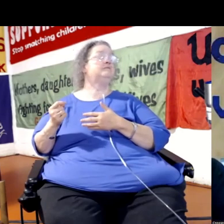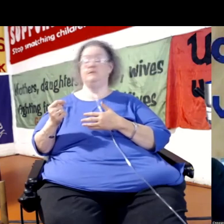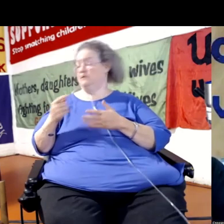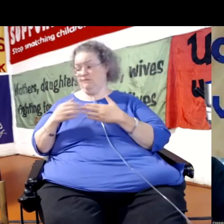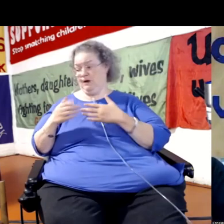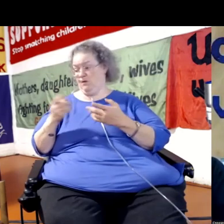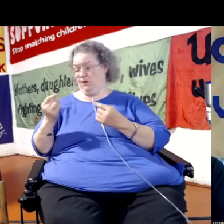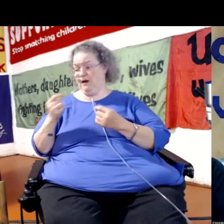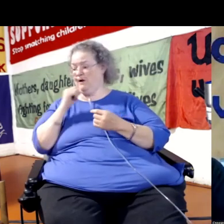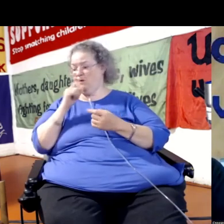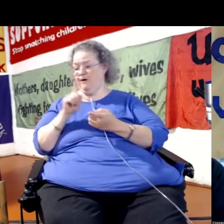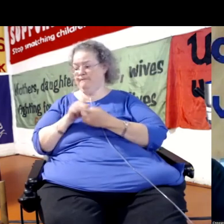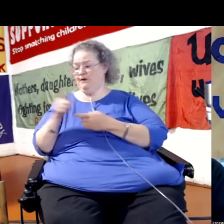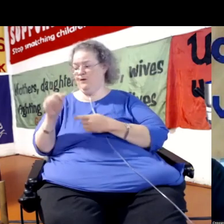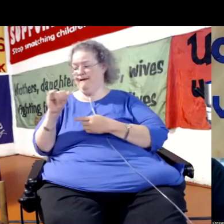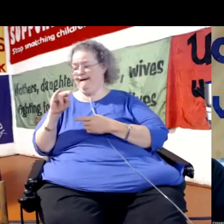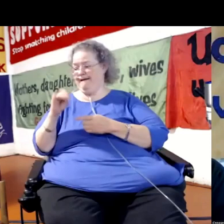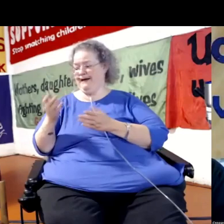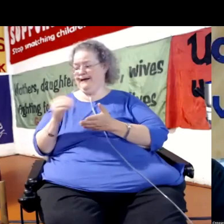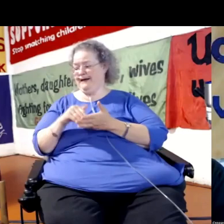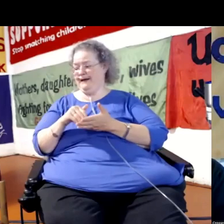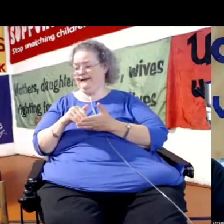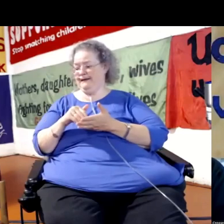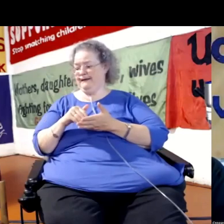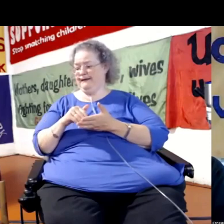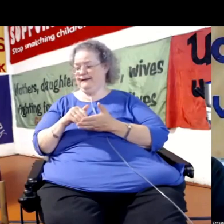again. This have told he cried.